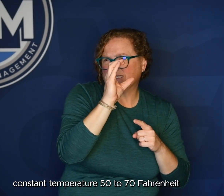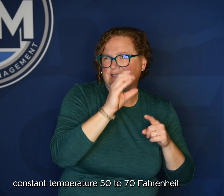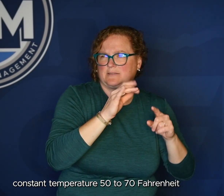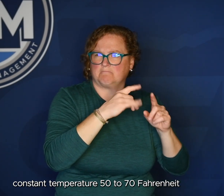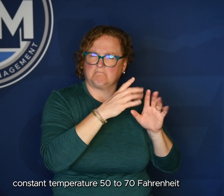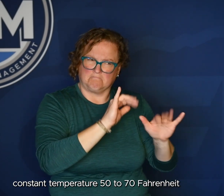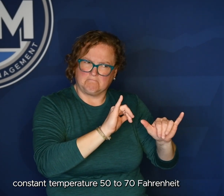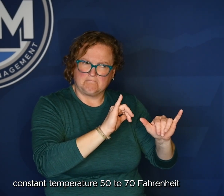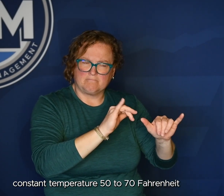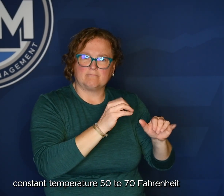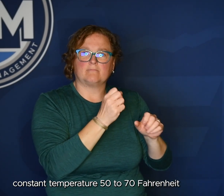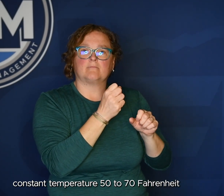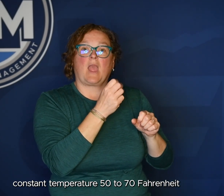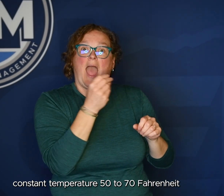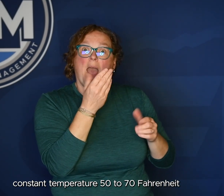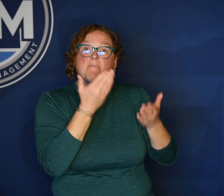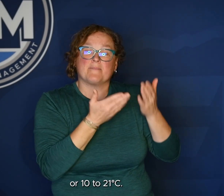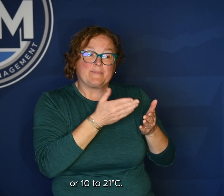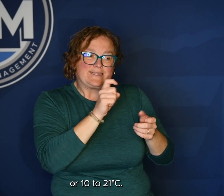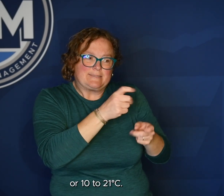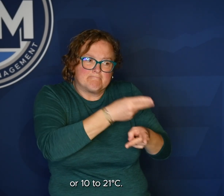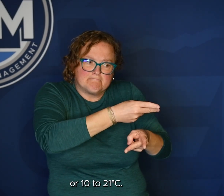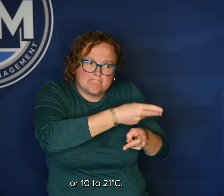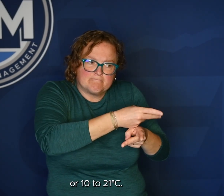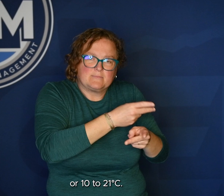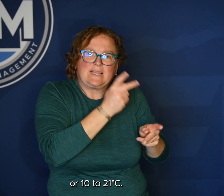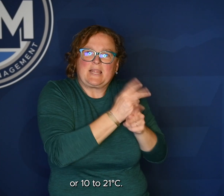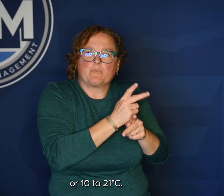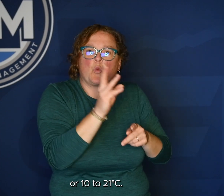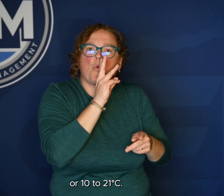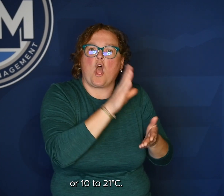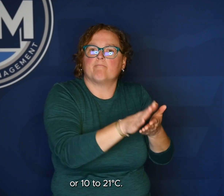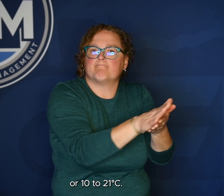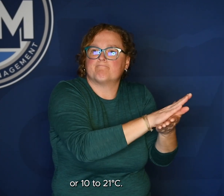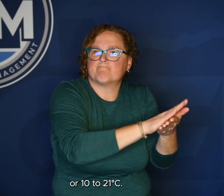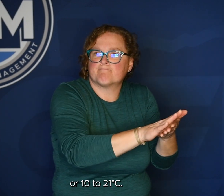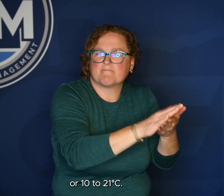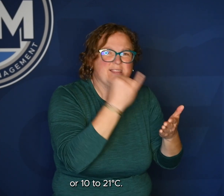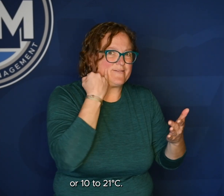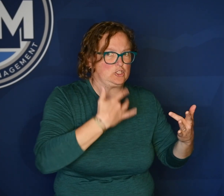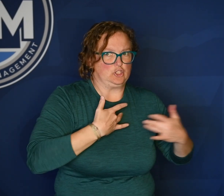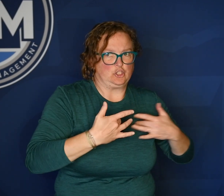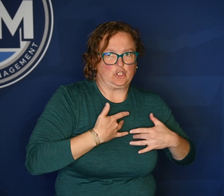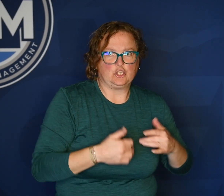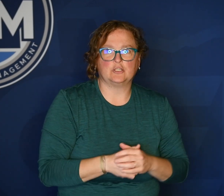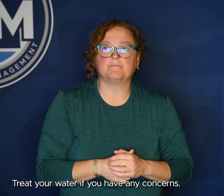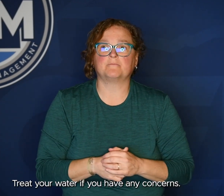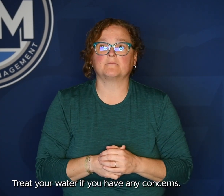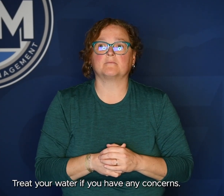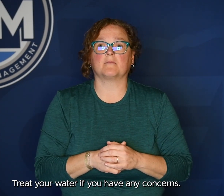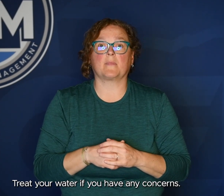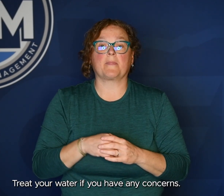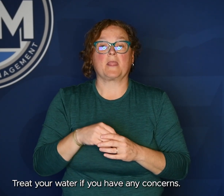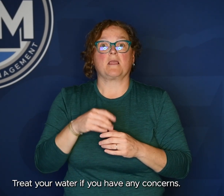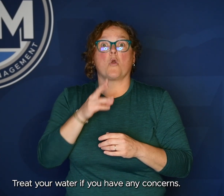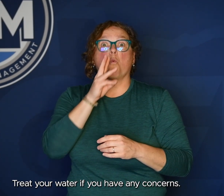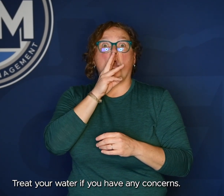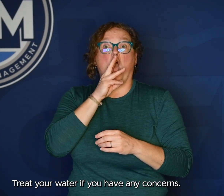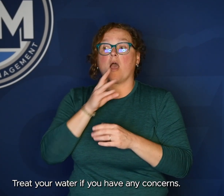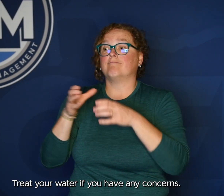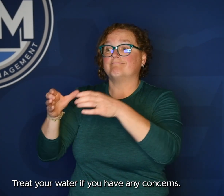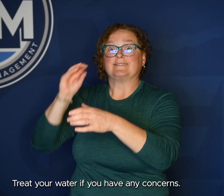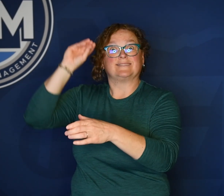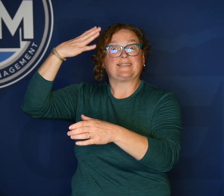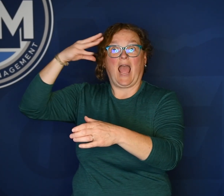temperature, 50 to 70 Fahrenheit or 10 to 21 degrees Celsius. Treat your water if you have